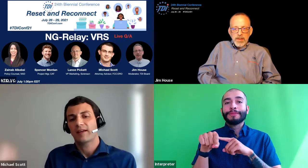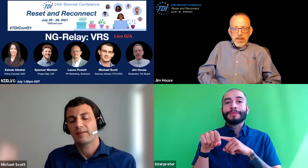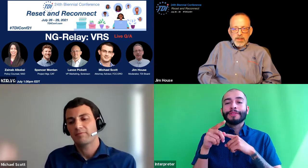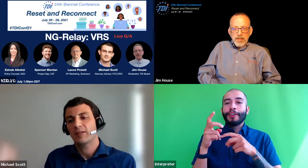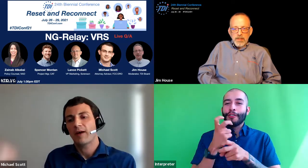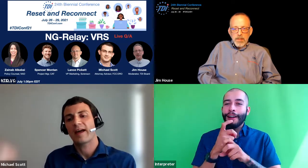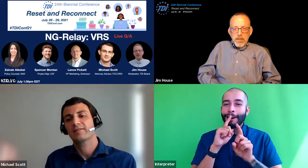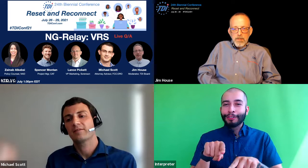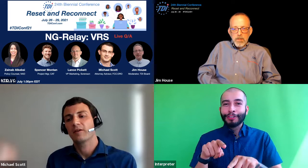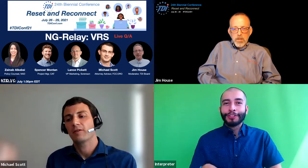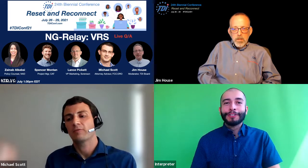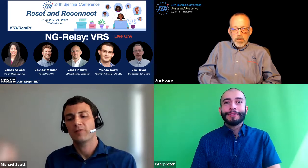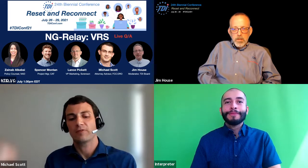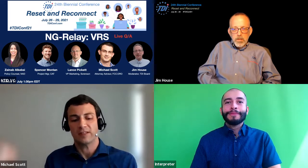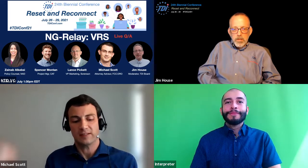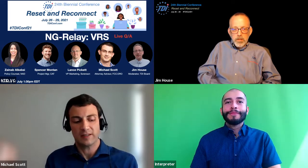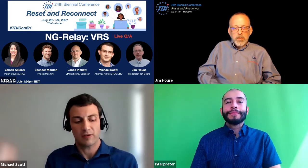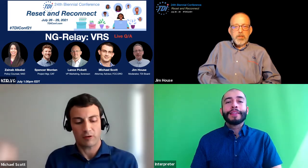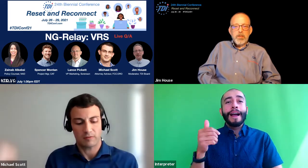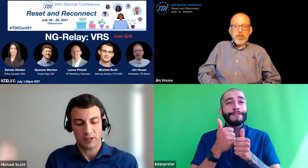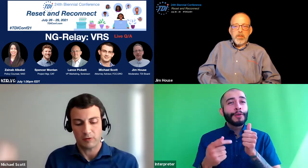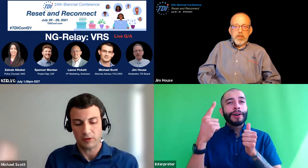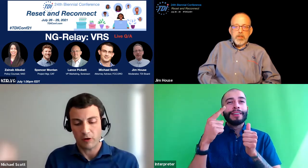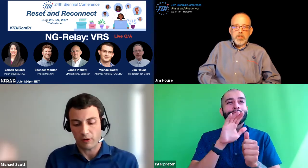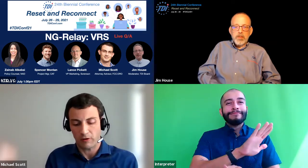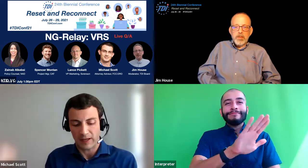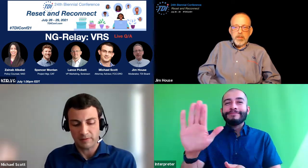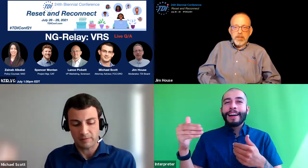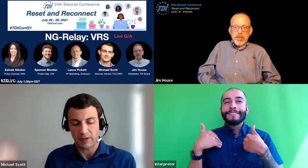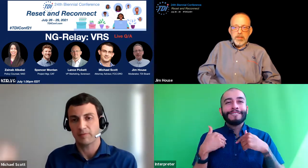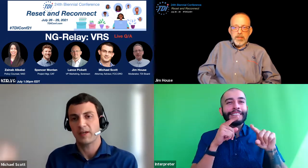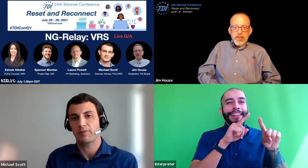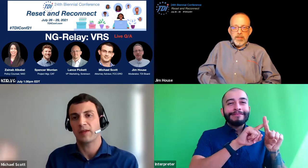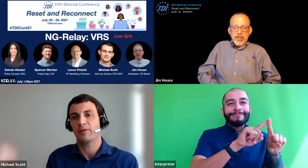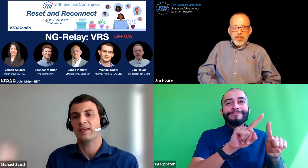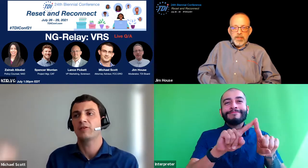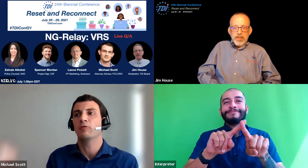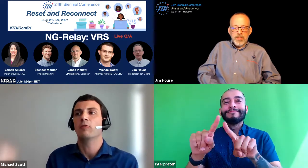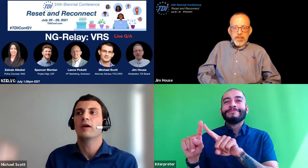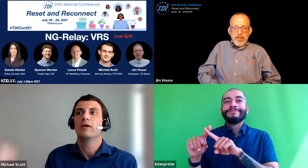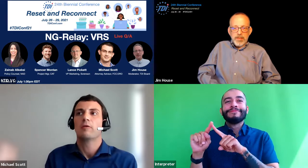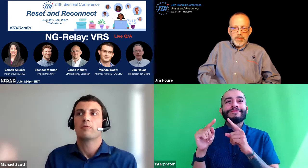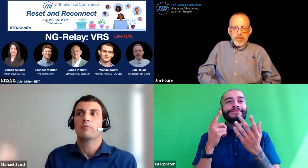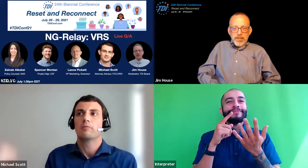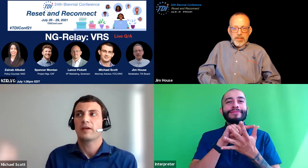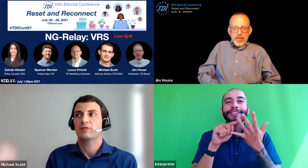everyone, has their differences, and there are a lot of different people that we need to